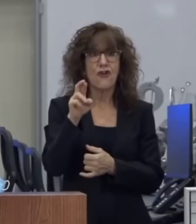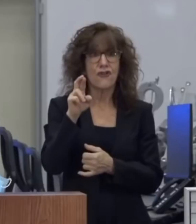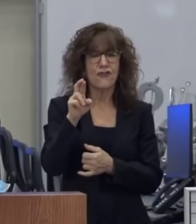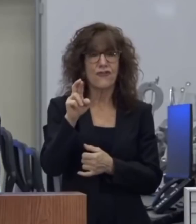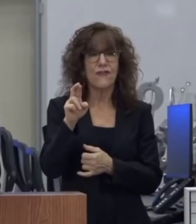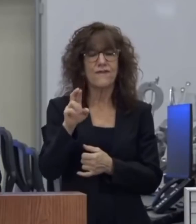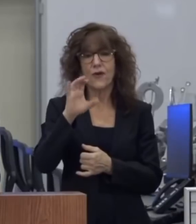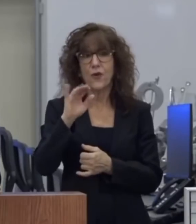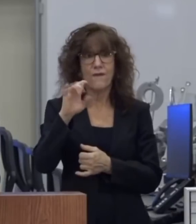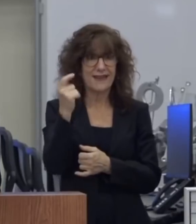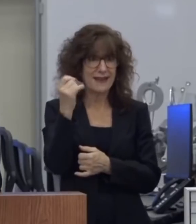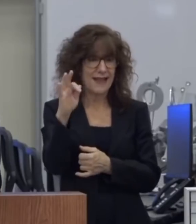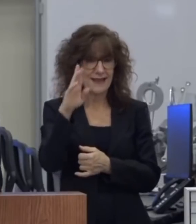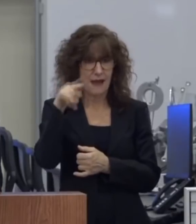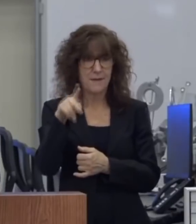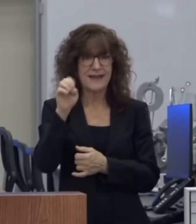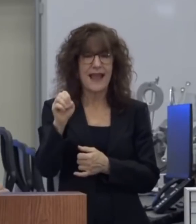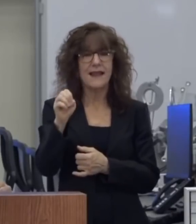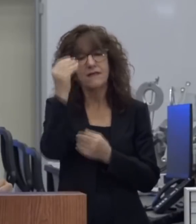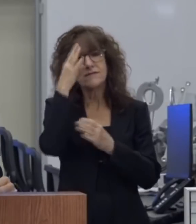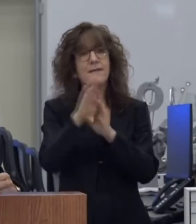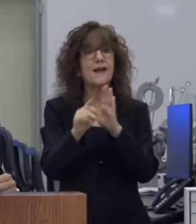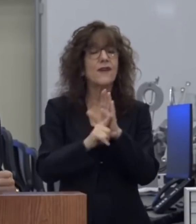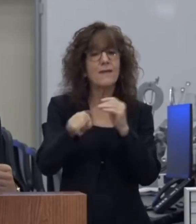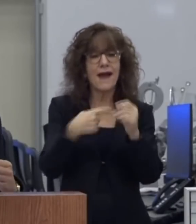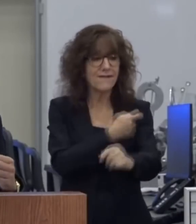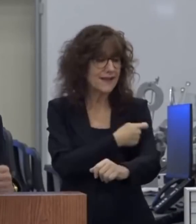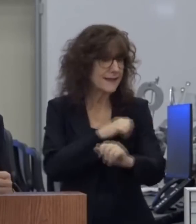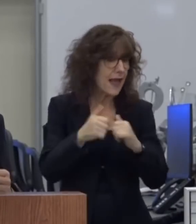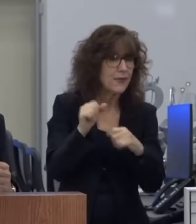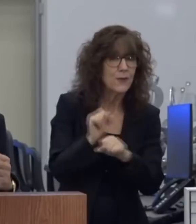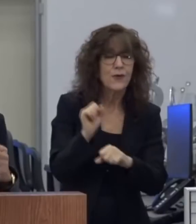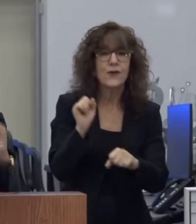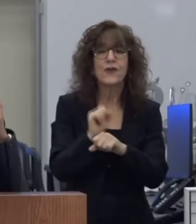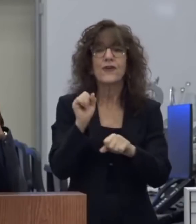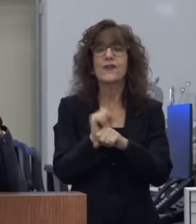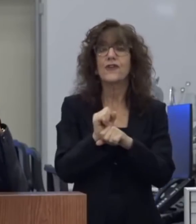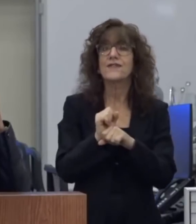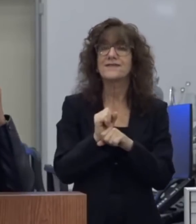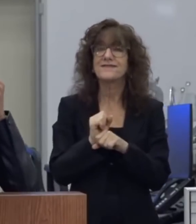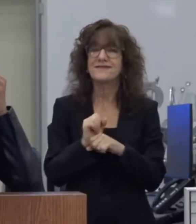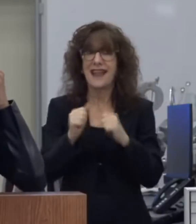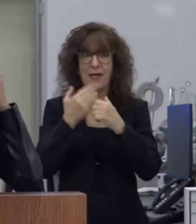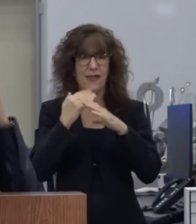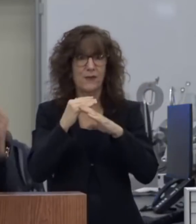COVID-19 update and to provide background on how the vaccines work and to protect us from illness. Thank you.